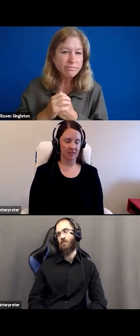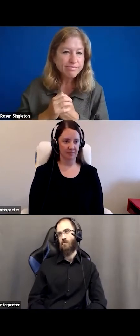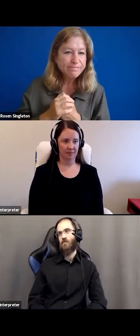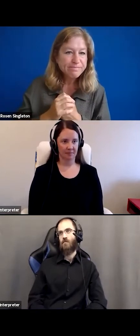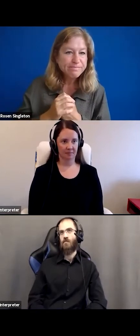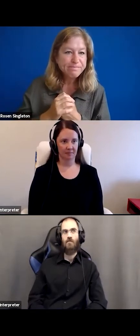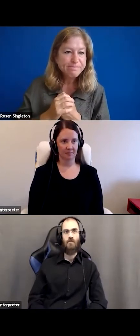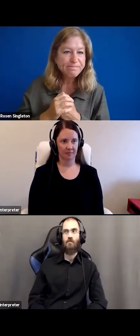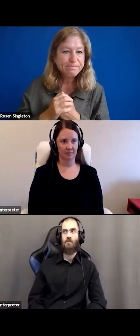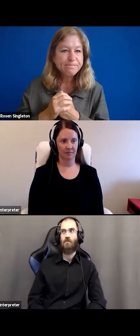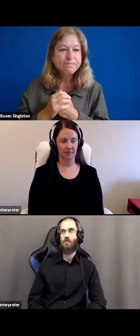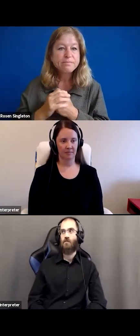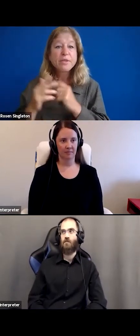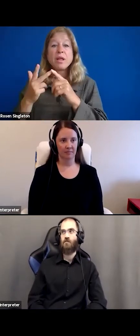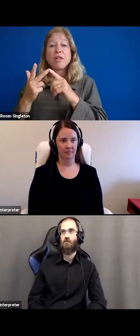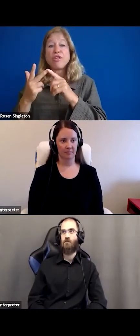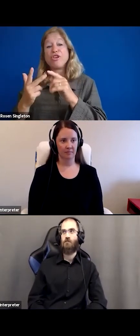captioned.